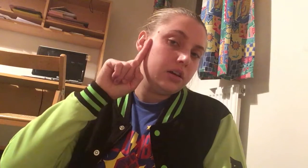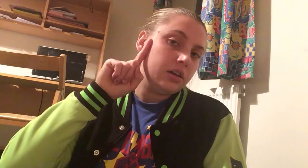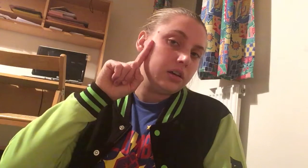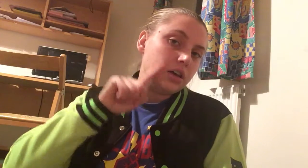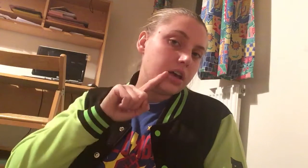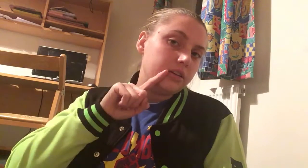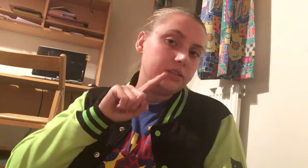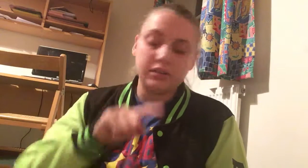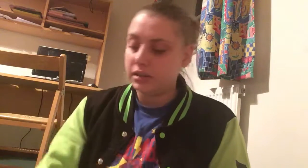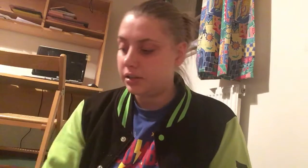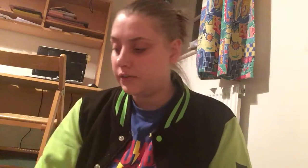Girl.